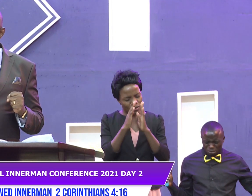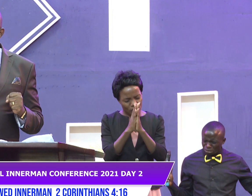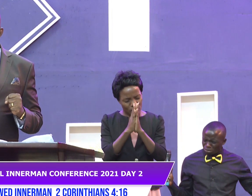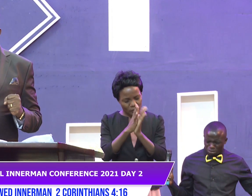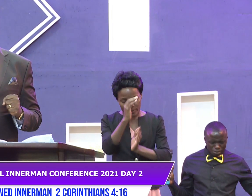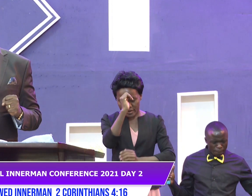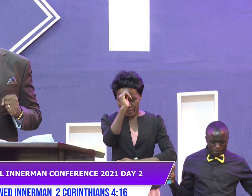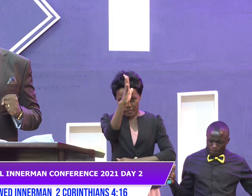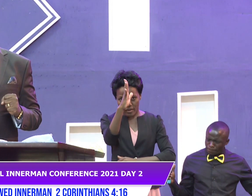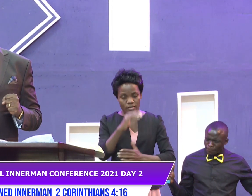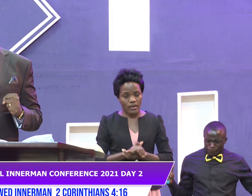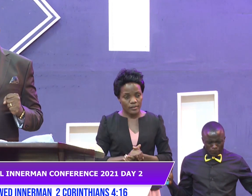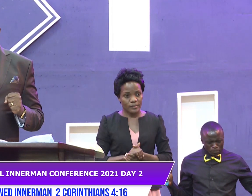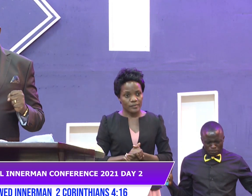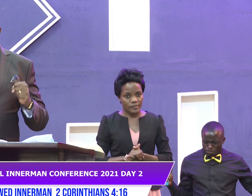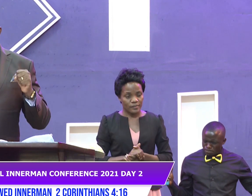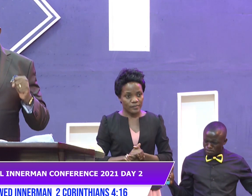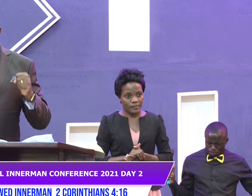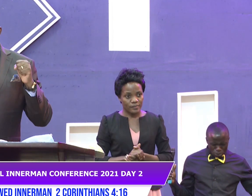determination. Father, we ask